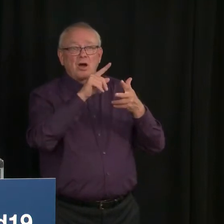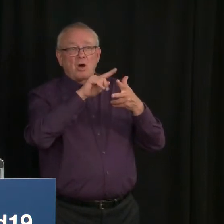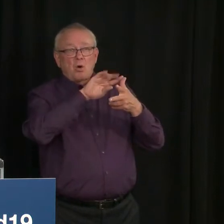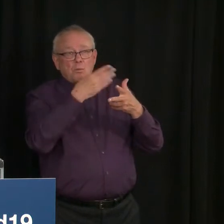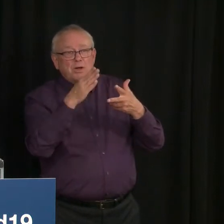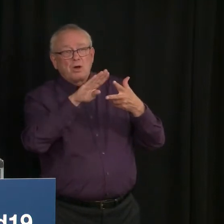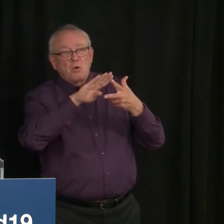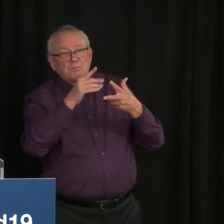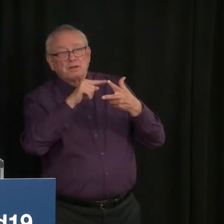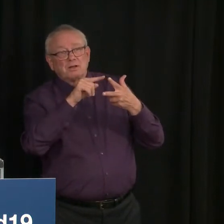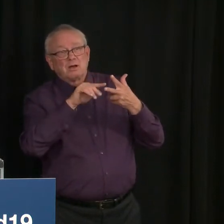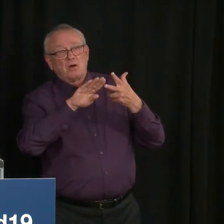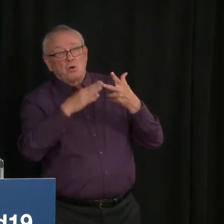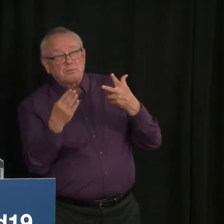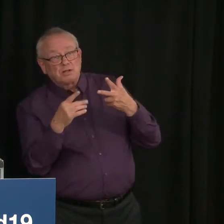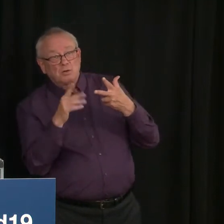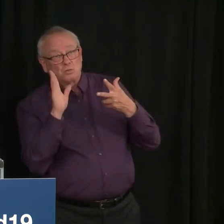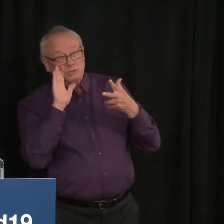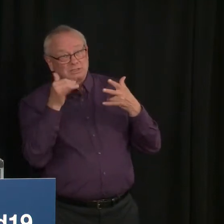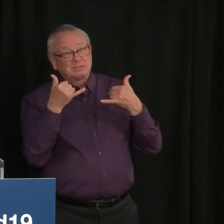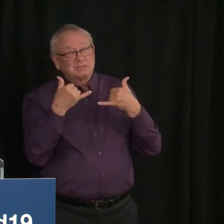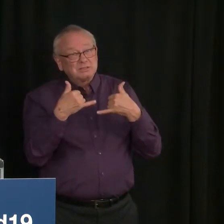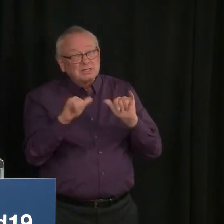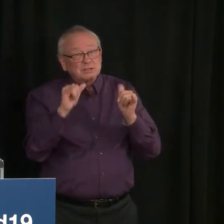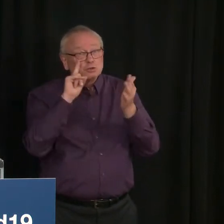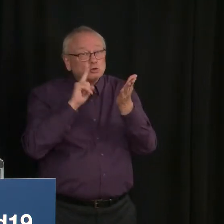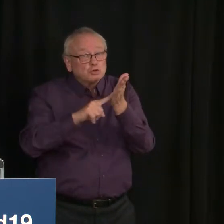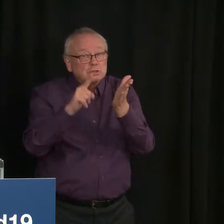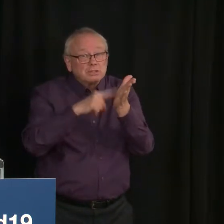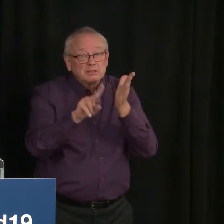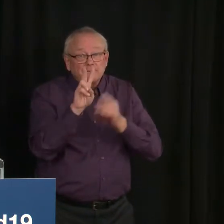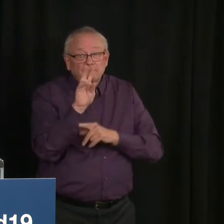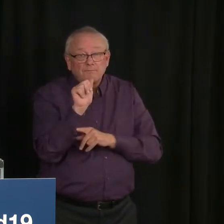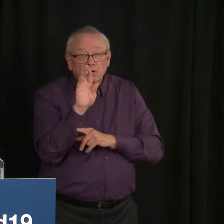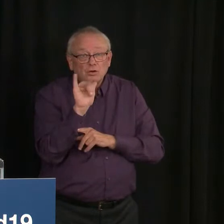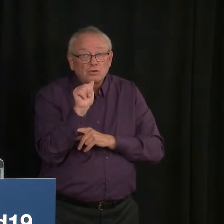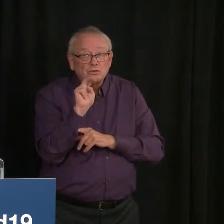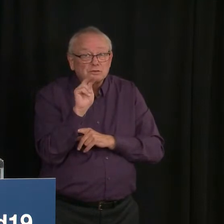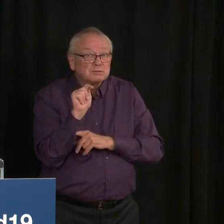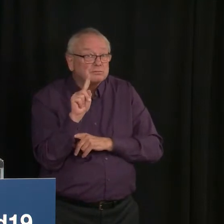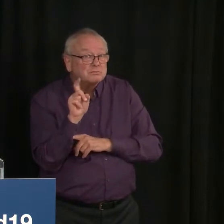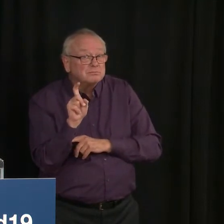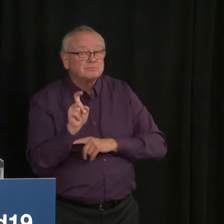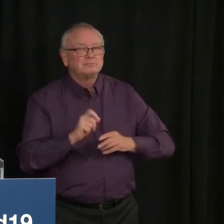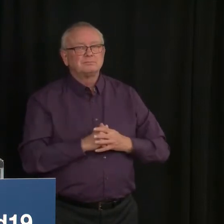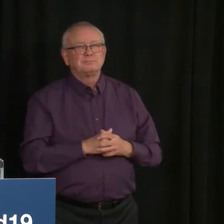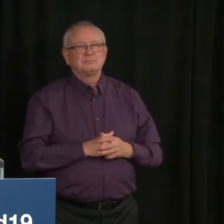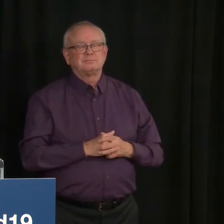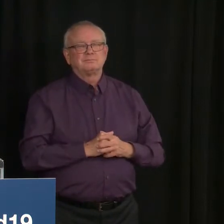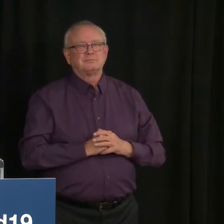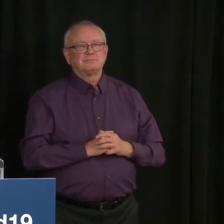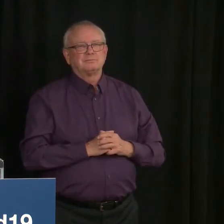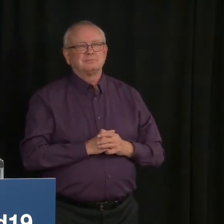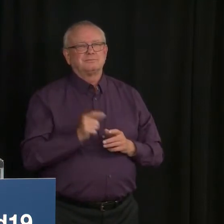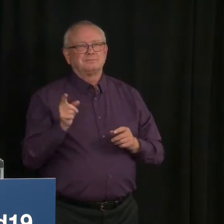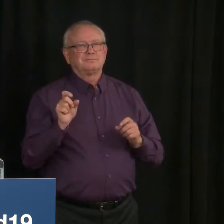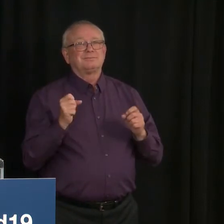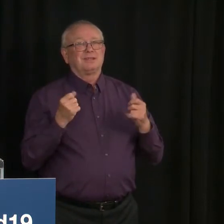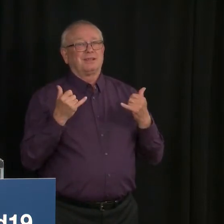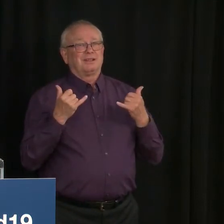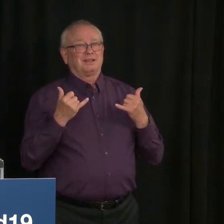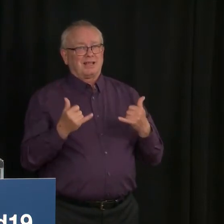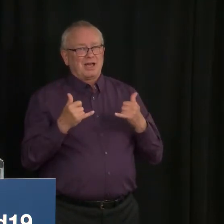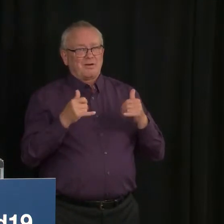As I mentioned with the universal screening for variants of concern, we are paying special attention to the P1,